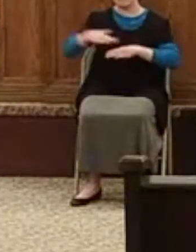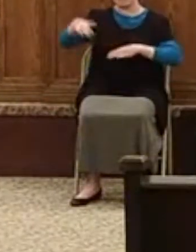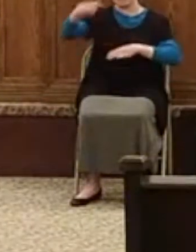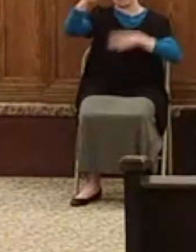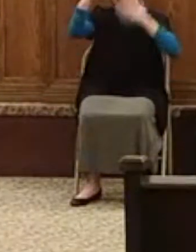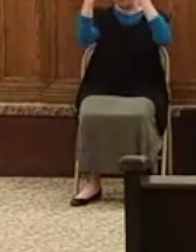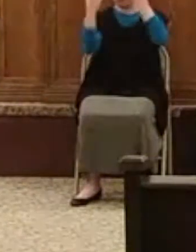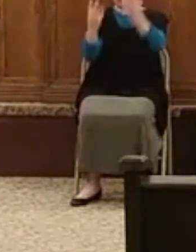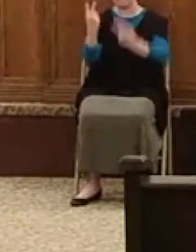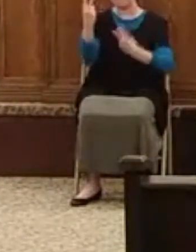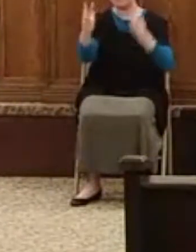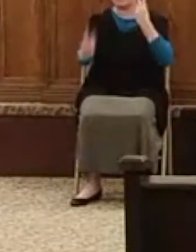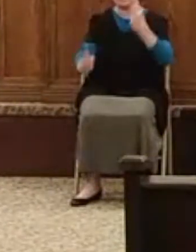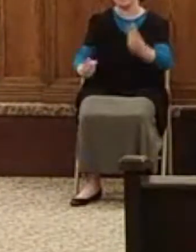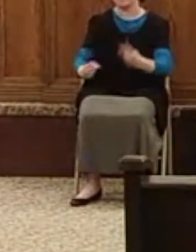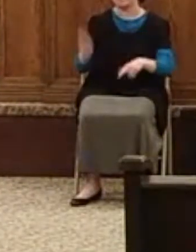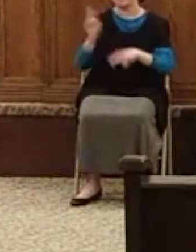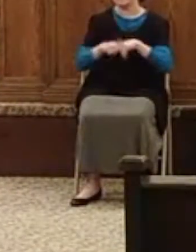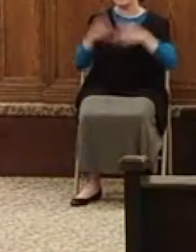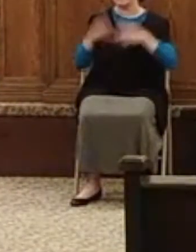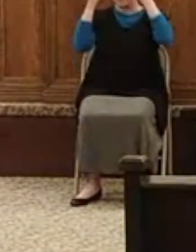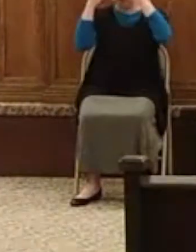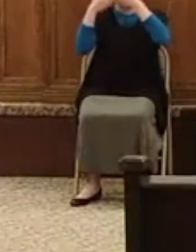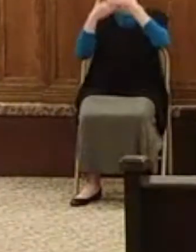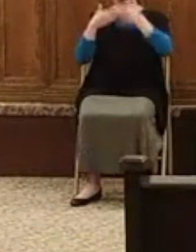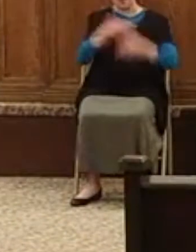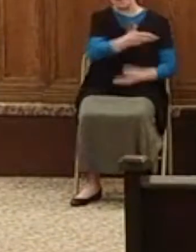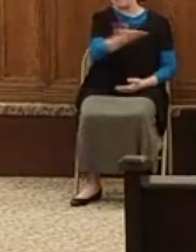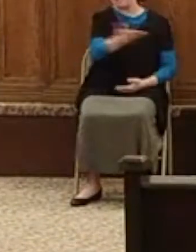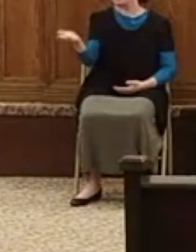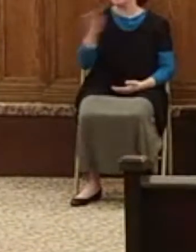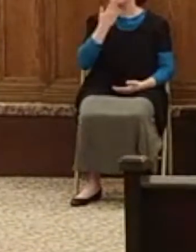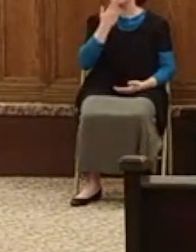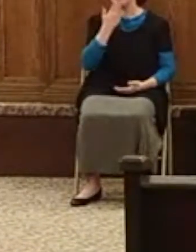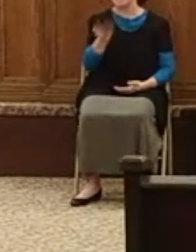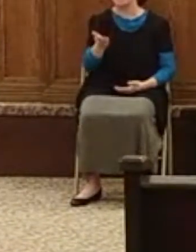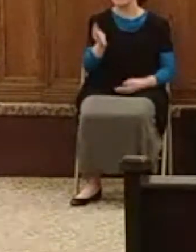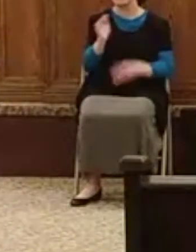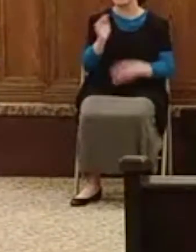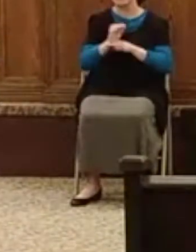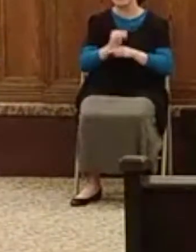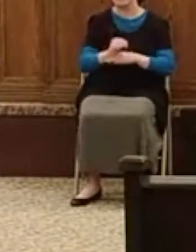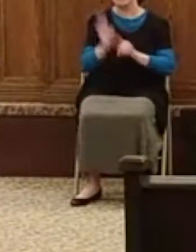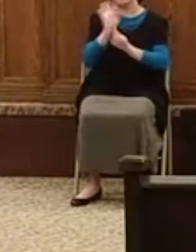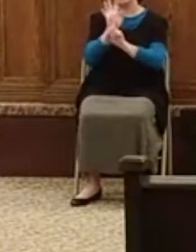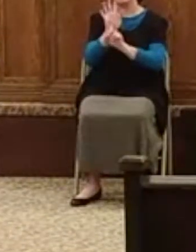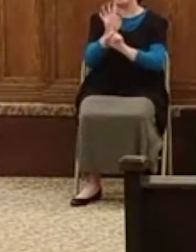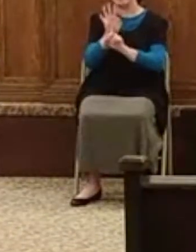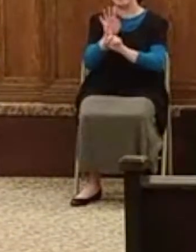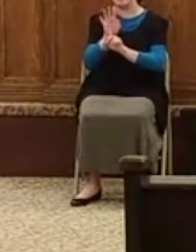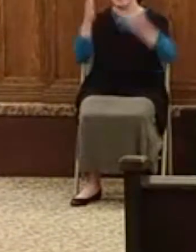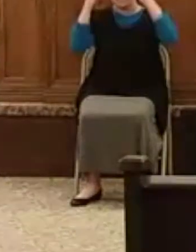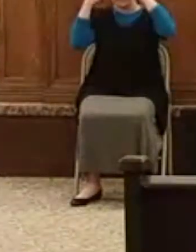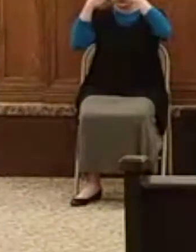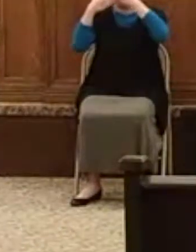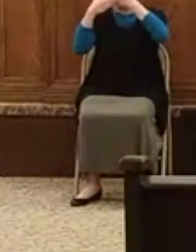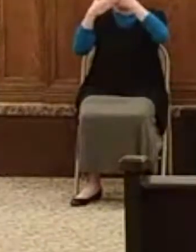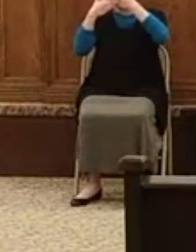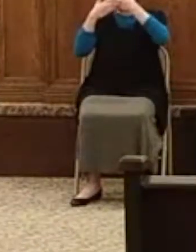high and come down to visit them that sit in darkness. Anybody thankful tonight for a candle?